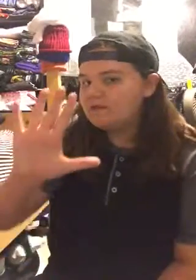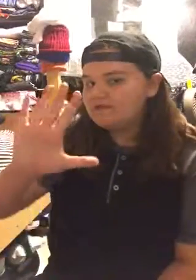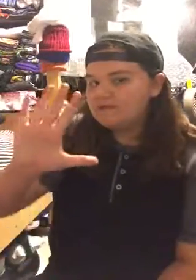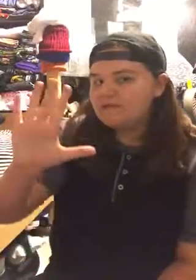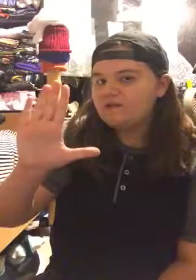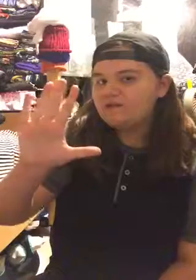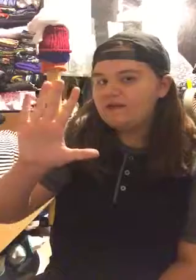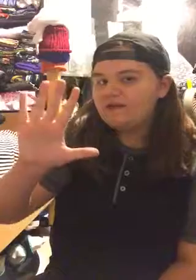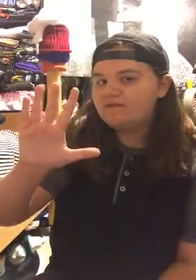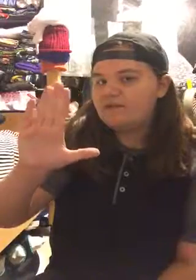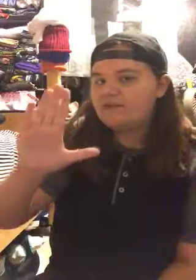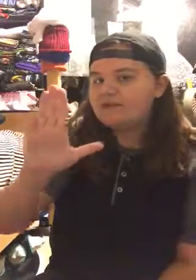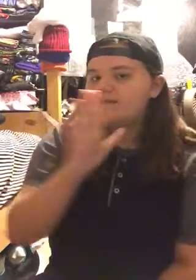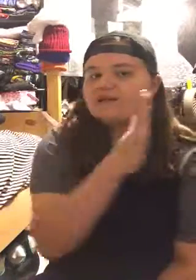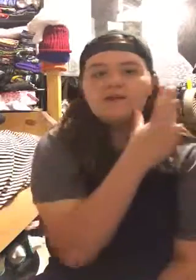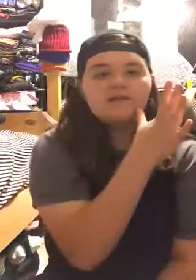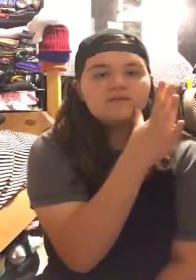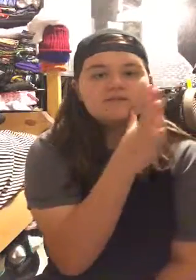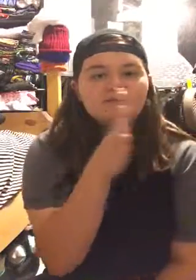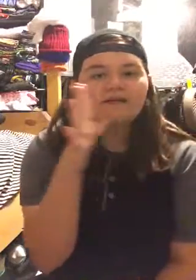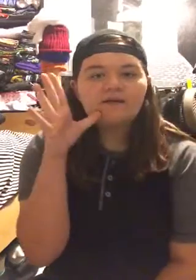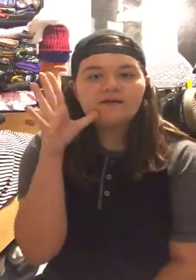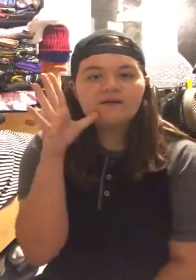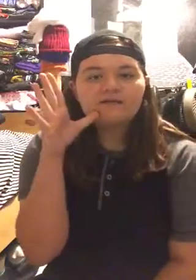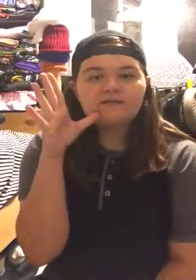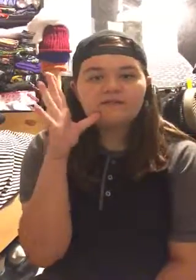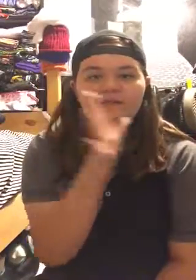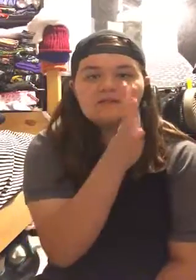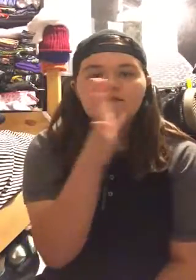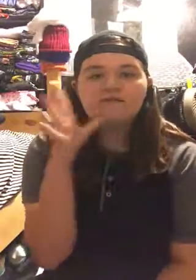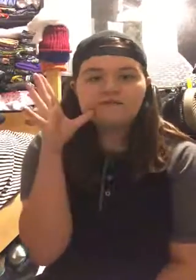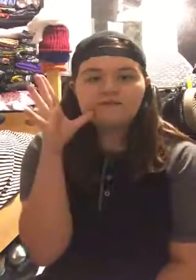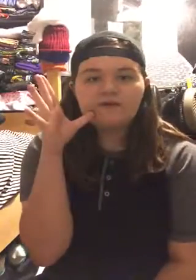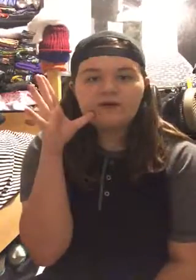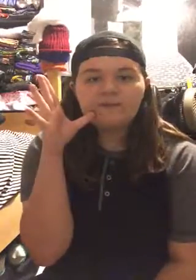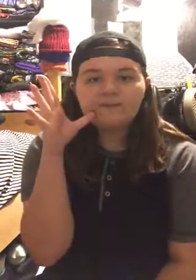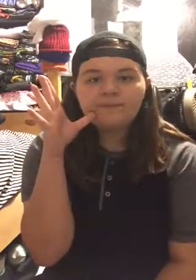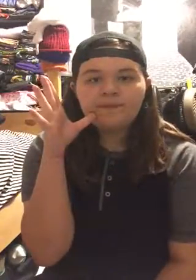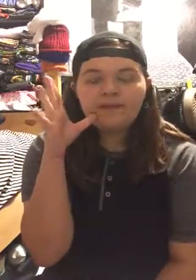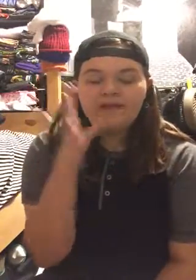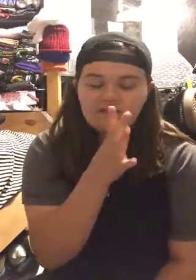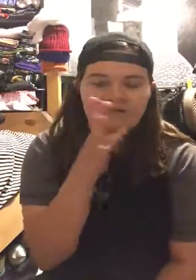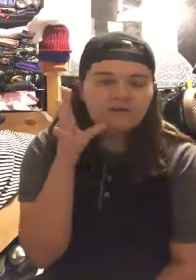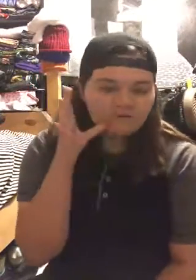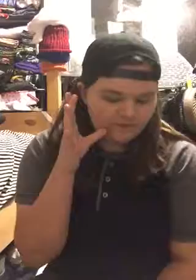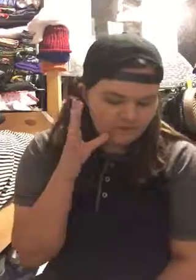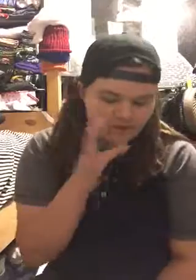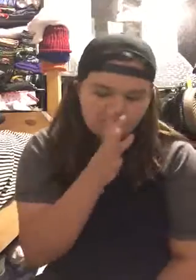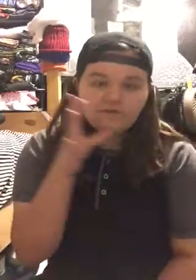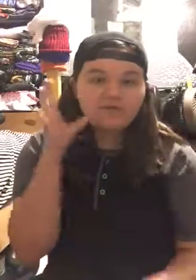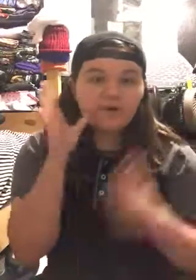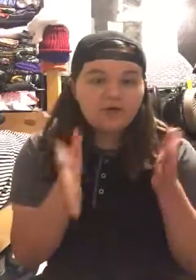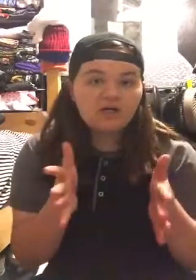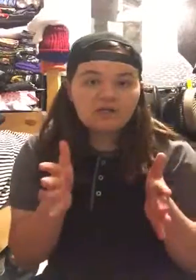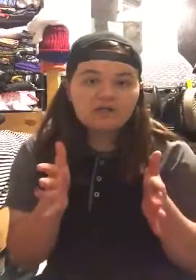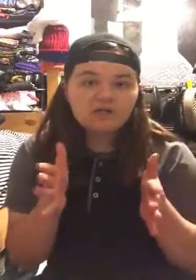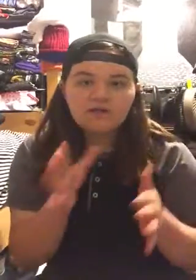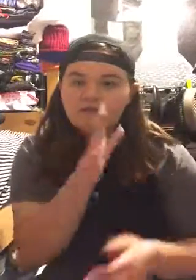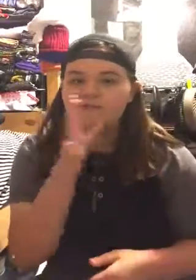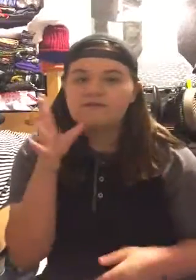is where you take your 5 hand and you slide it across your chin. So that's farm. And later for farmer, there's